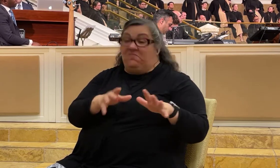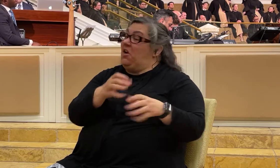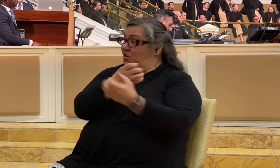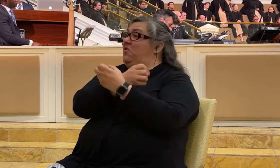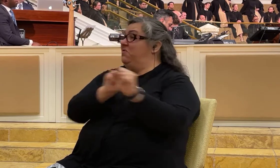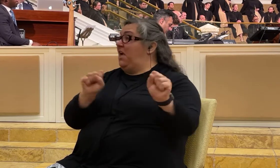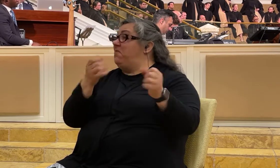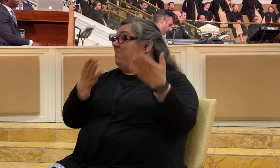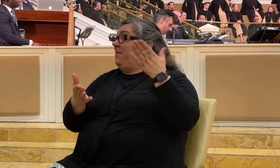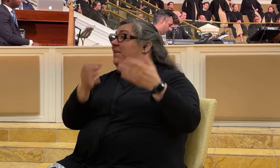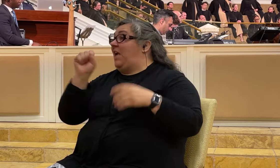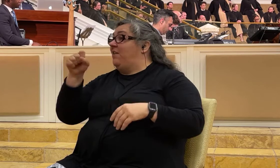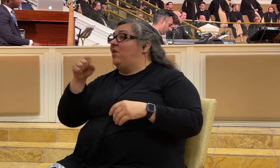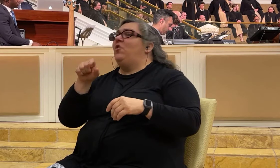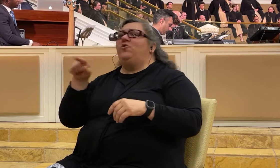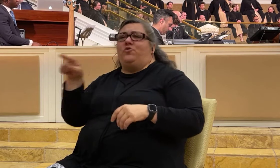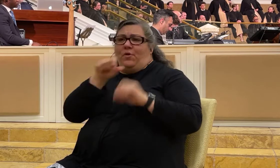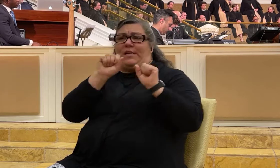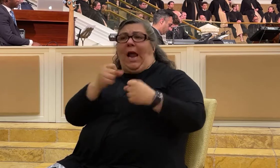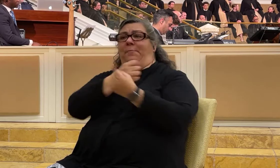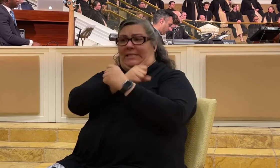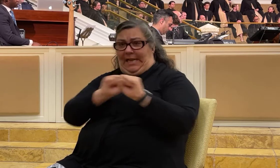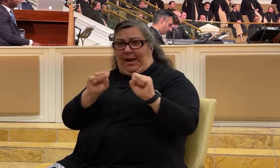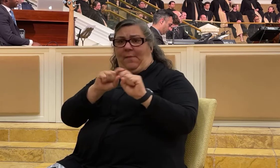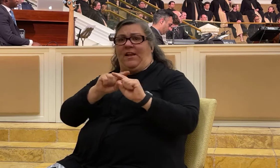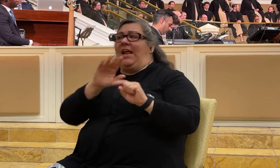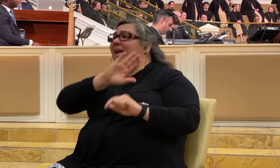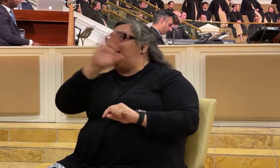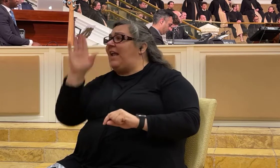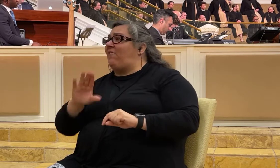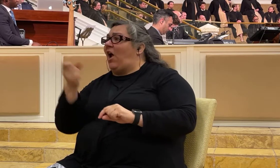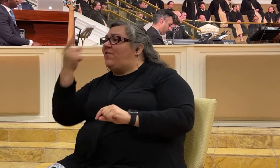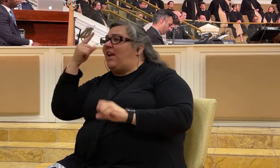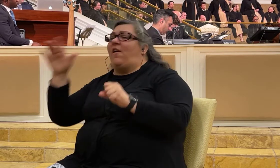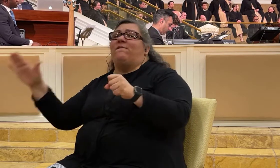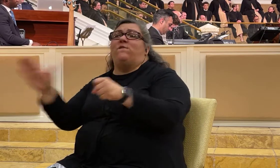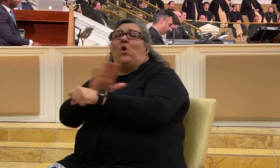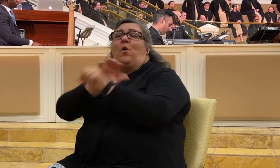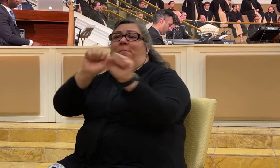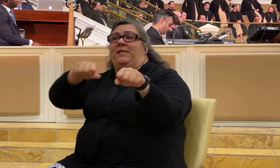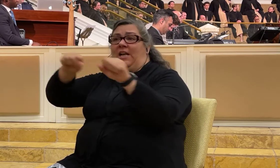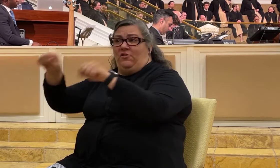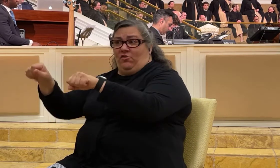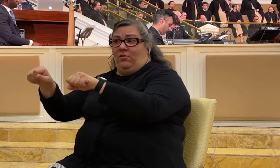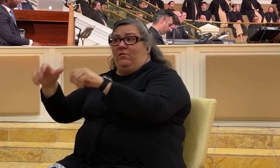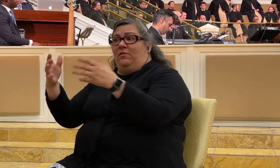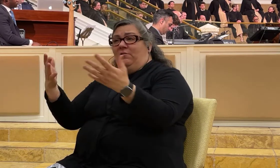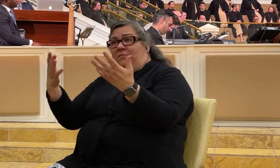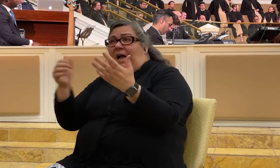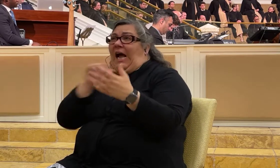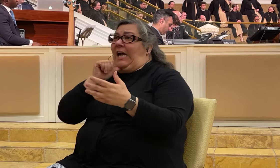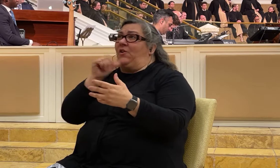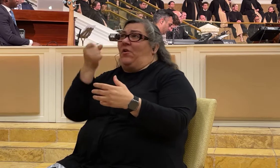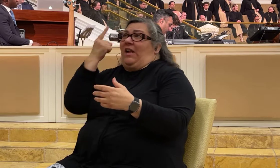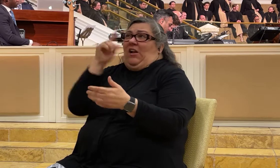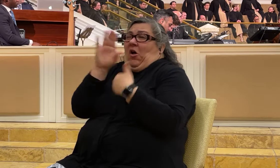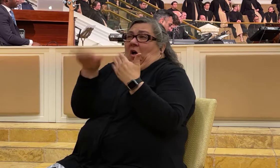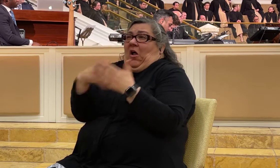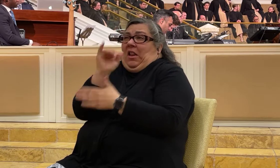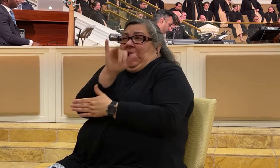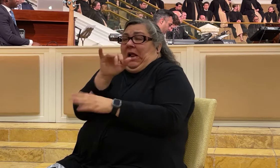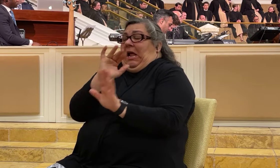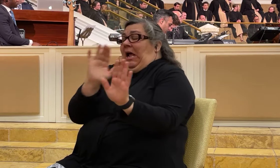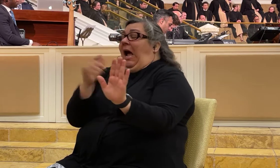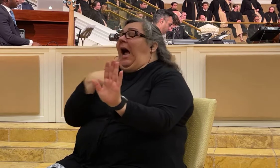can be saved and never get to your full capacity. I don't know all about that. There's some shady ground in that. And I'm